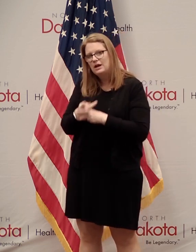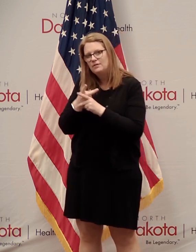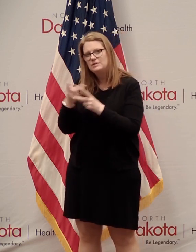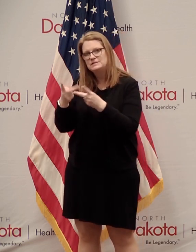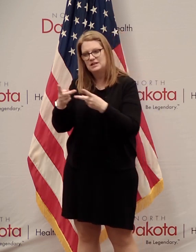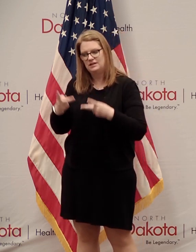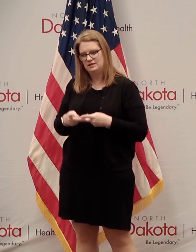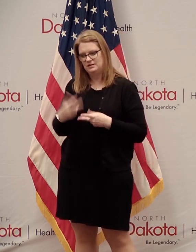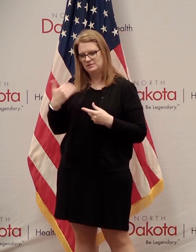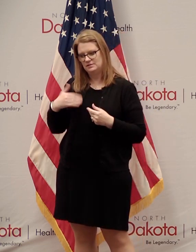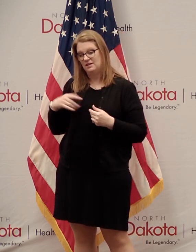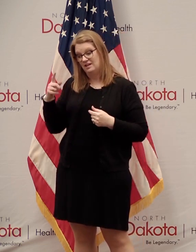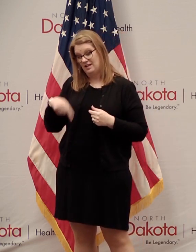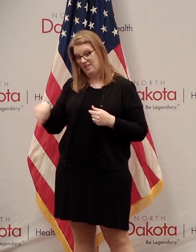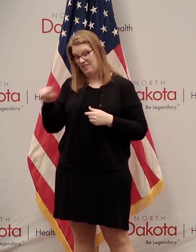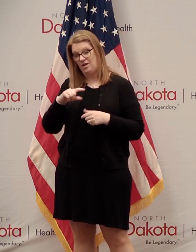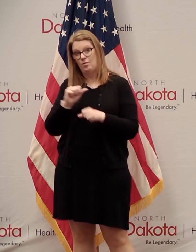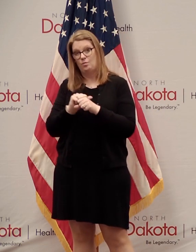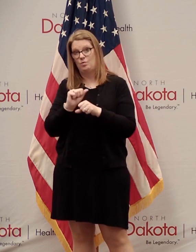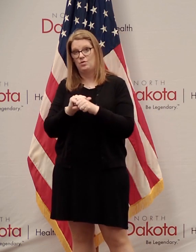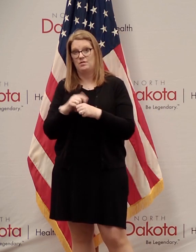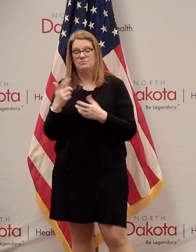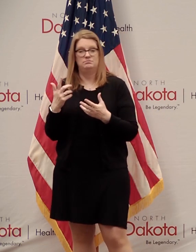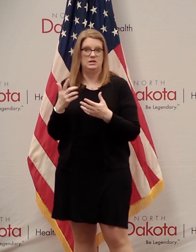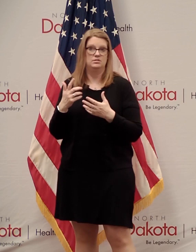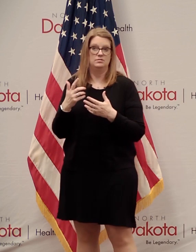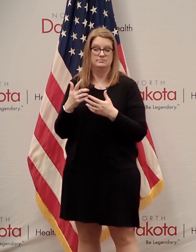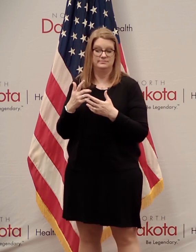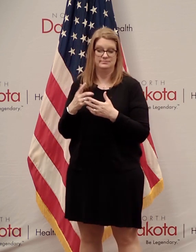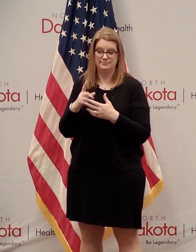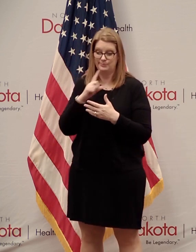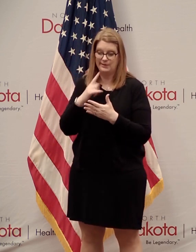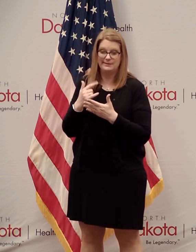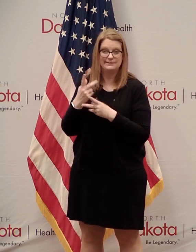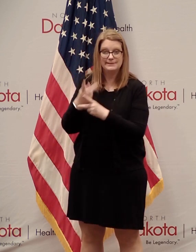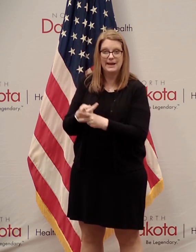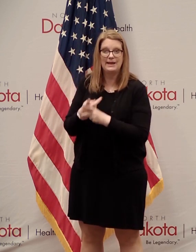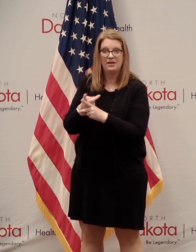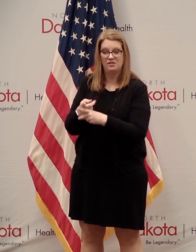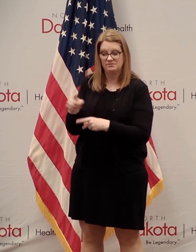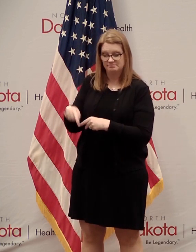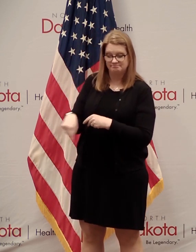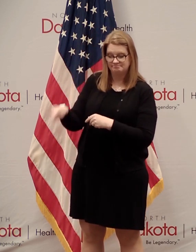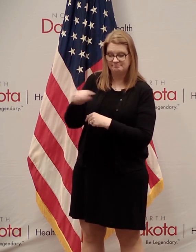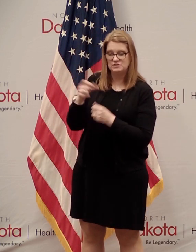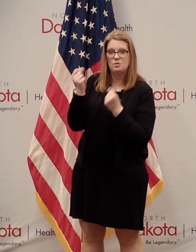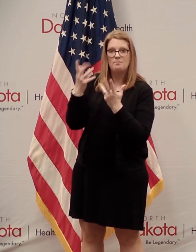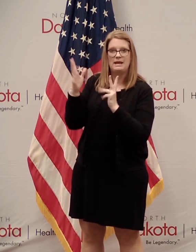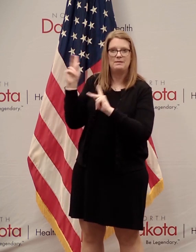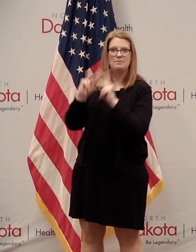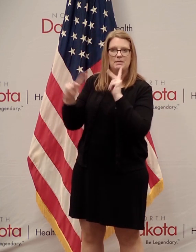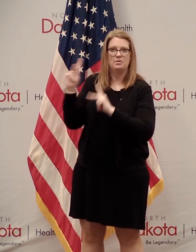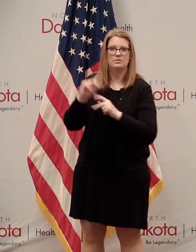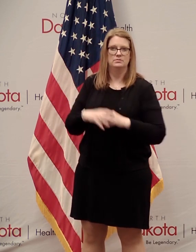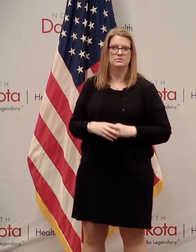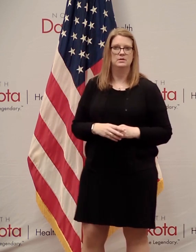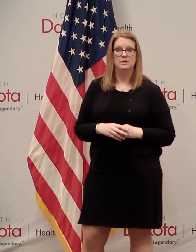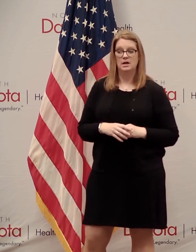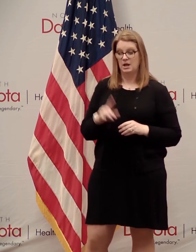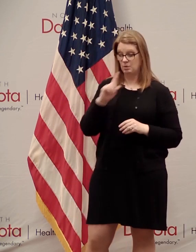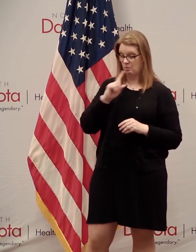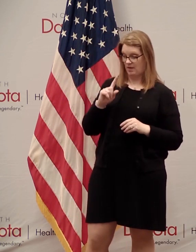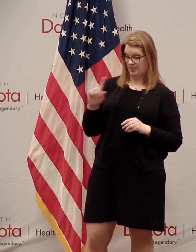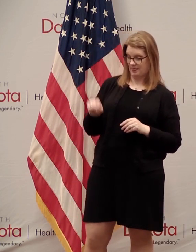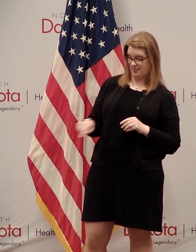great work on the front line of this to make sure that they are also all clear in terms of